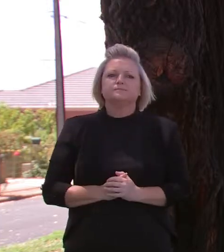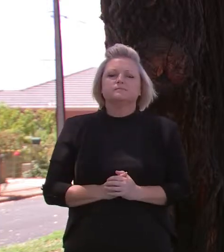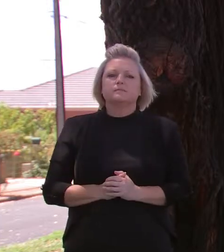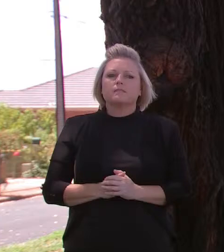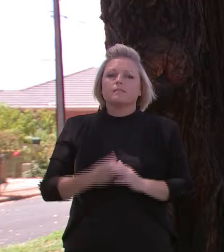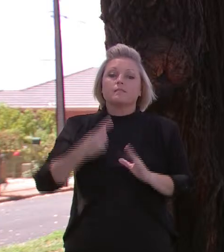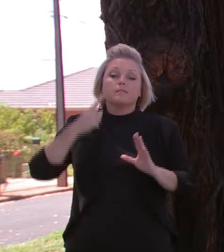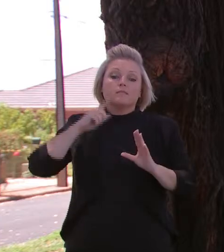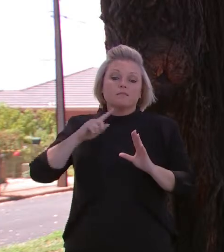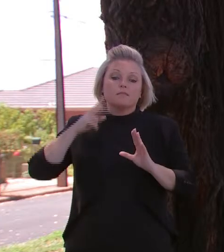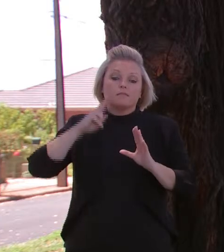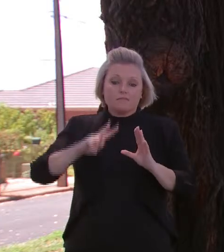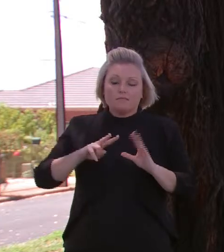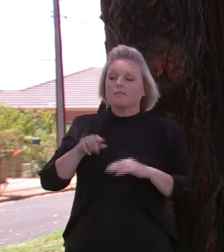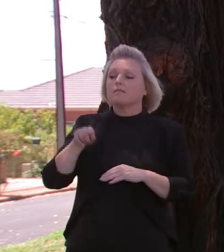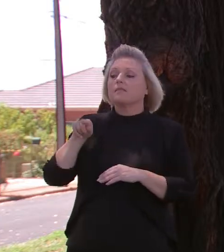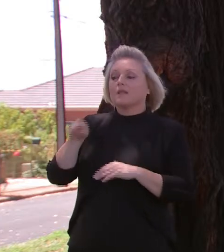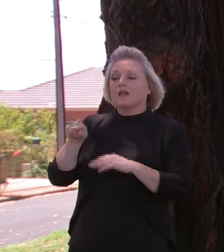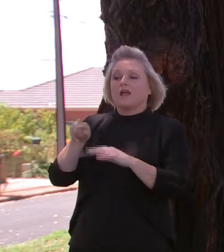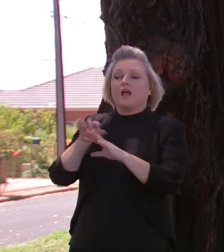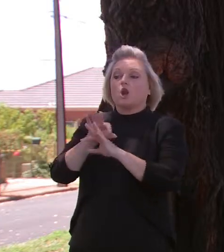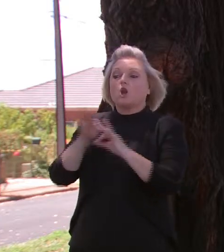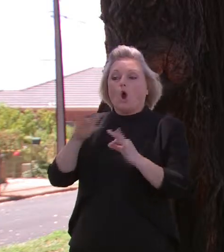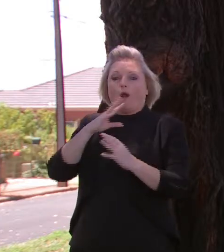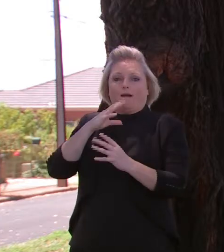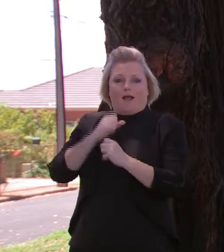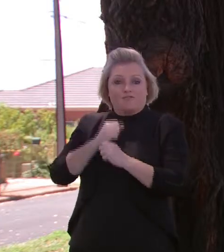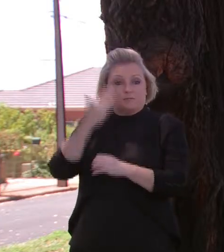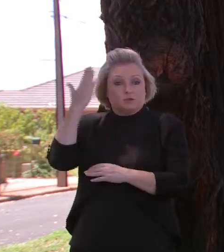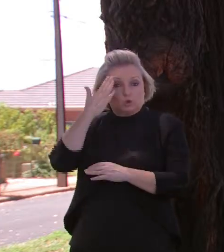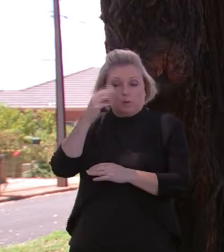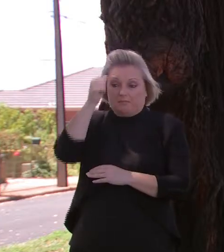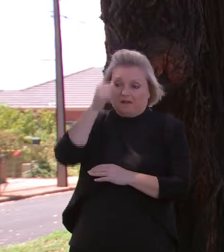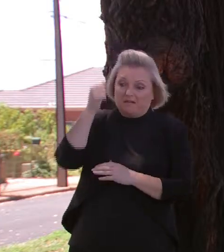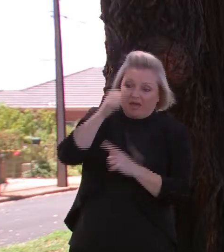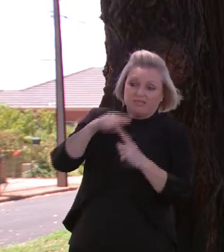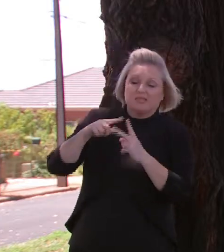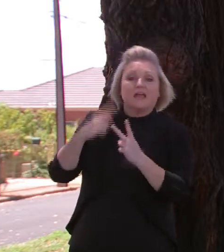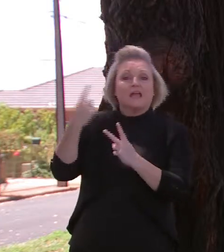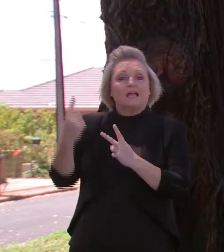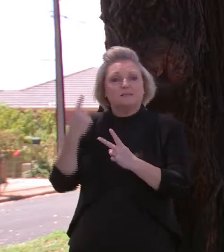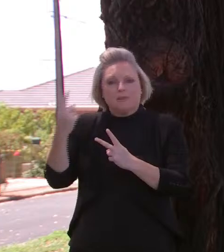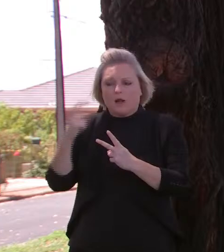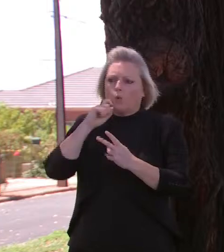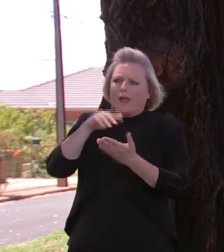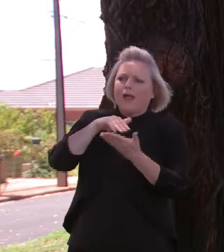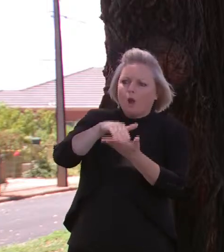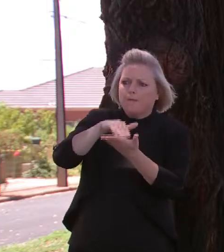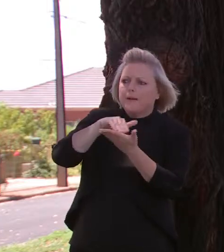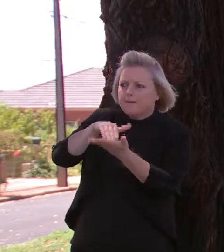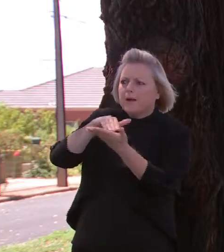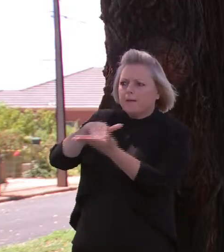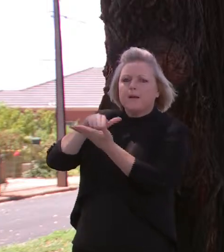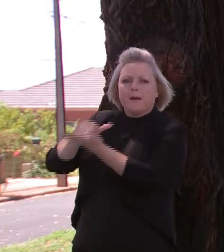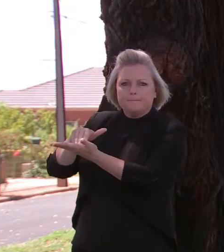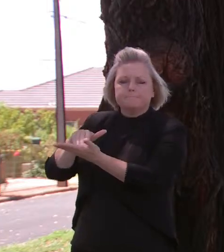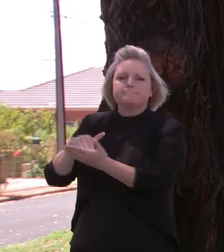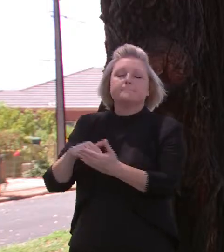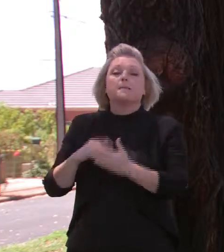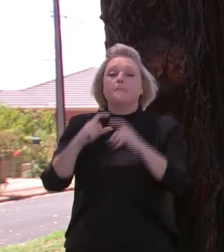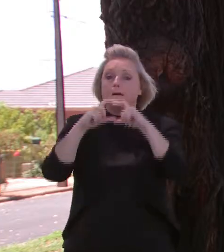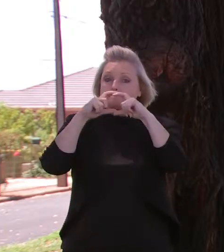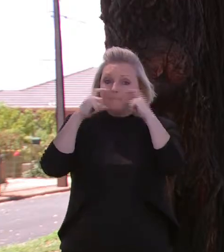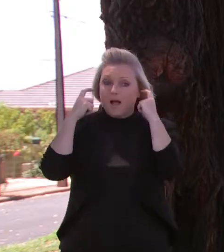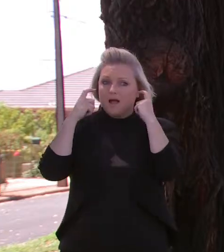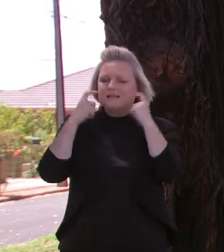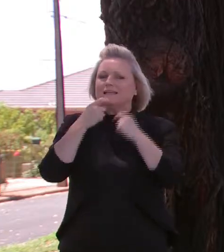the non-government sectors have had an urgent supply chain issue, then we've been able to assist through government processes. But in terms of